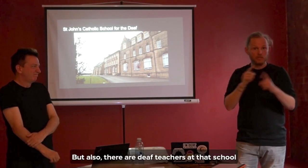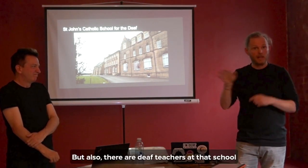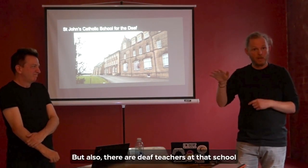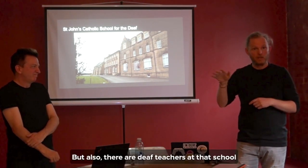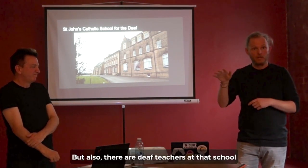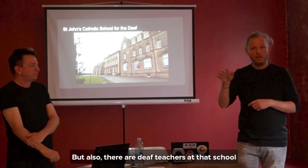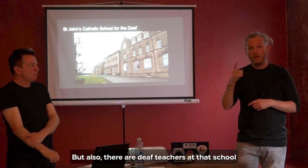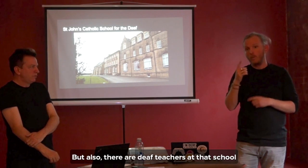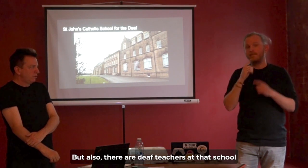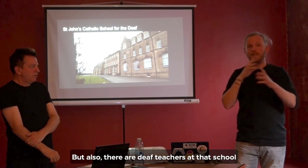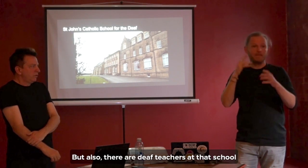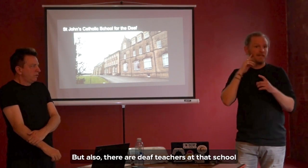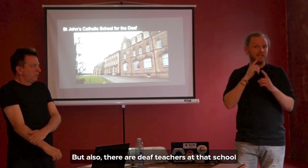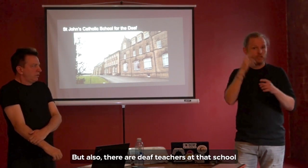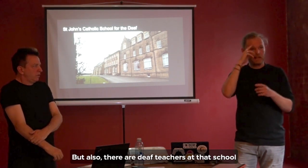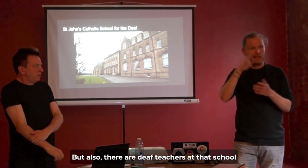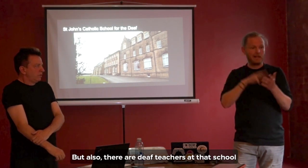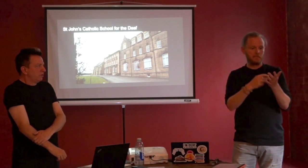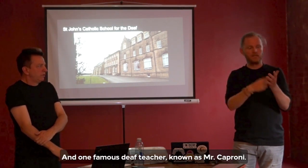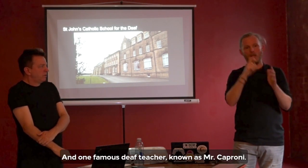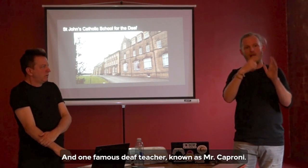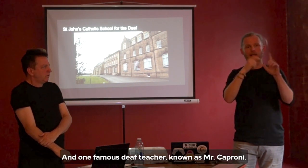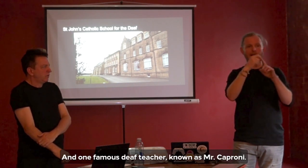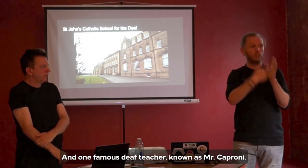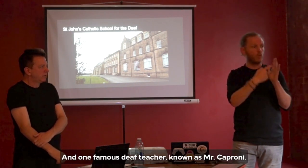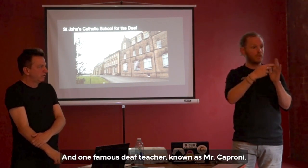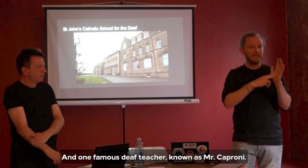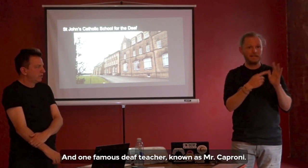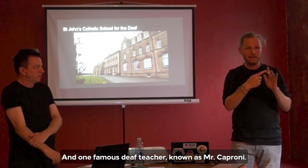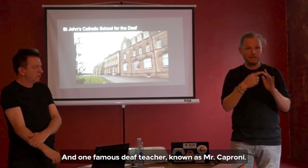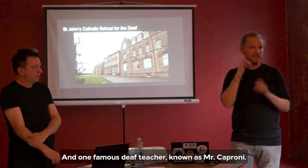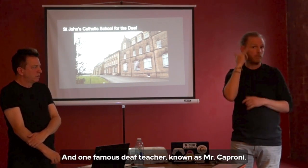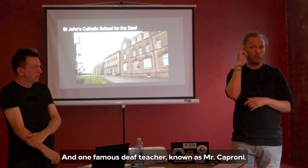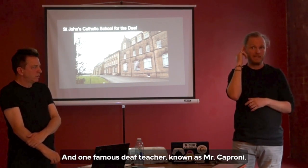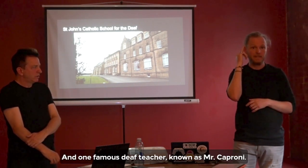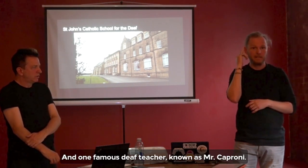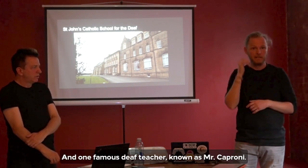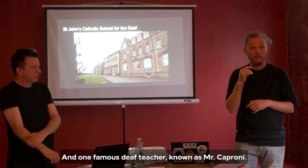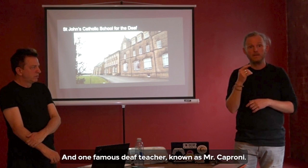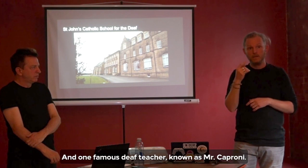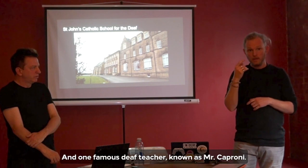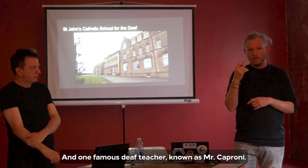but also they had deaf teachers at that school as well, and one famous deaf teacher known as Mr.